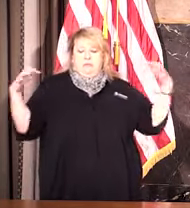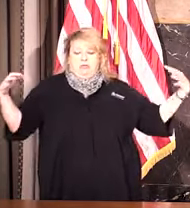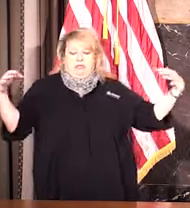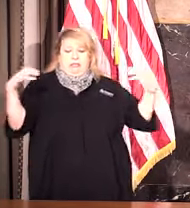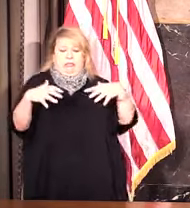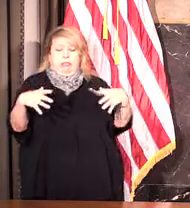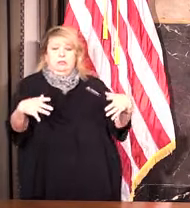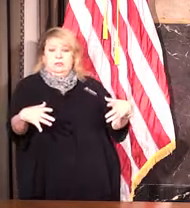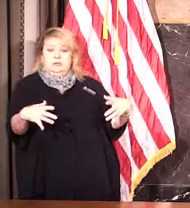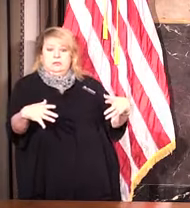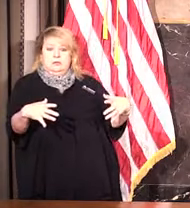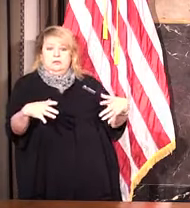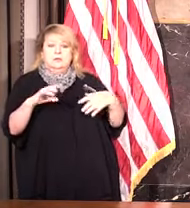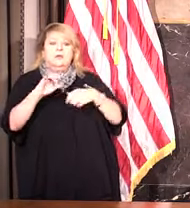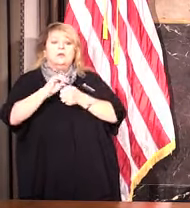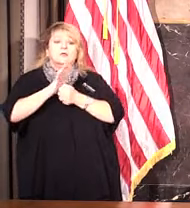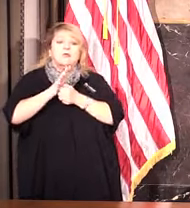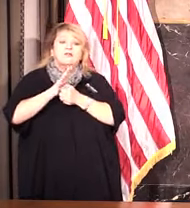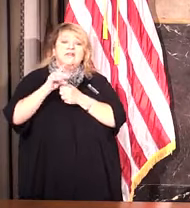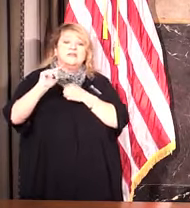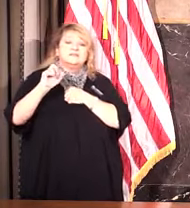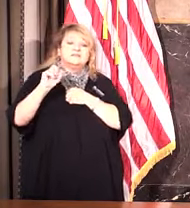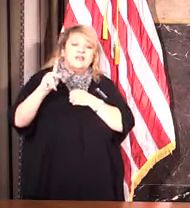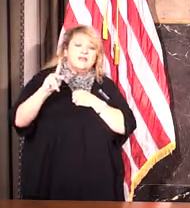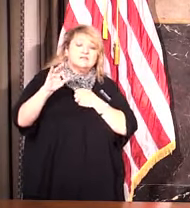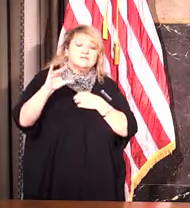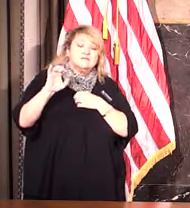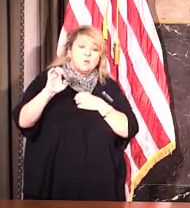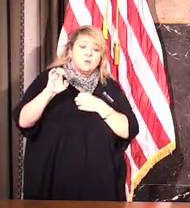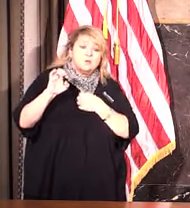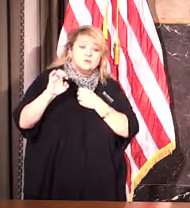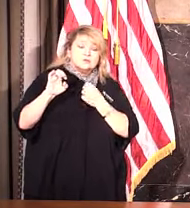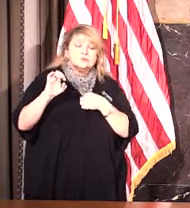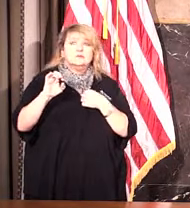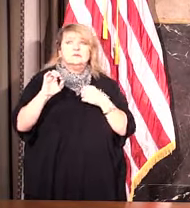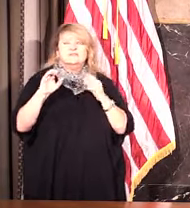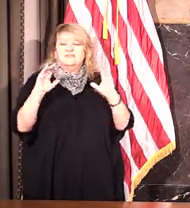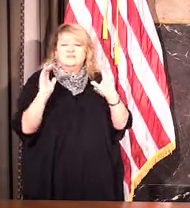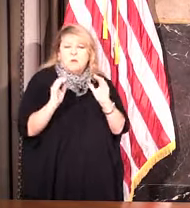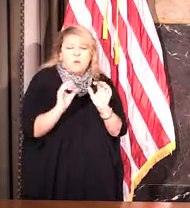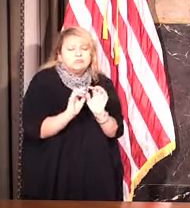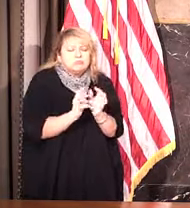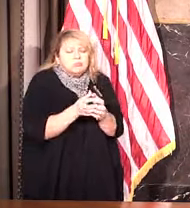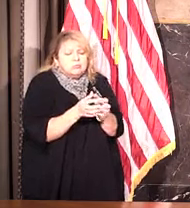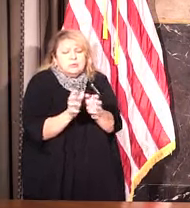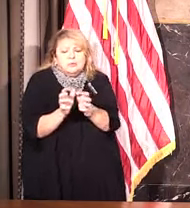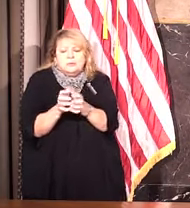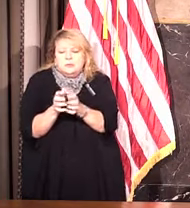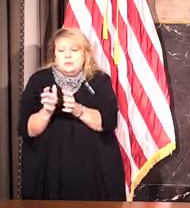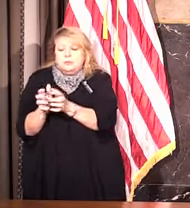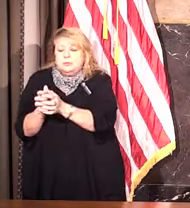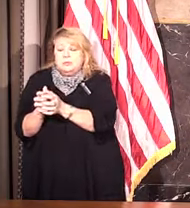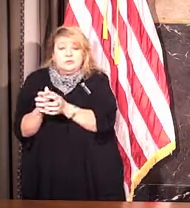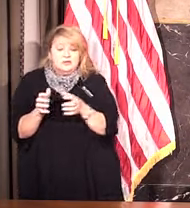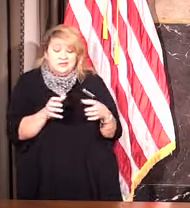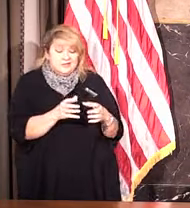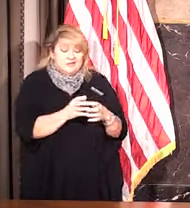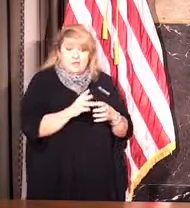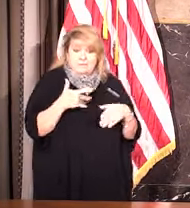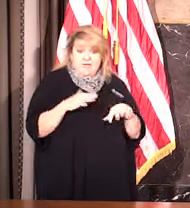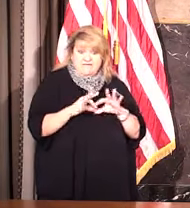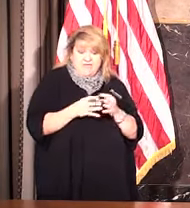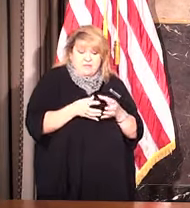Task Force, over time there's been increasing emphasis on small, informal gatherings, even gatherings of extended family